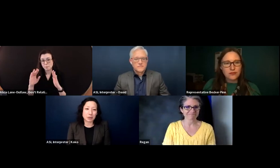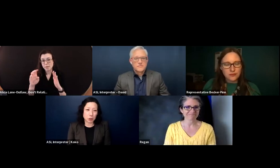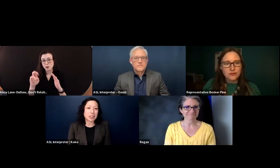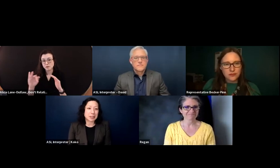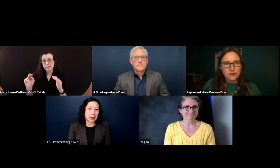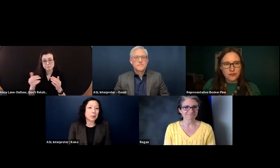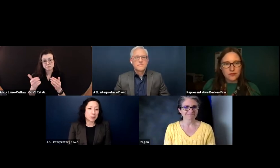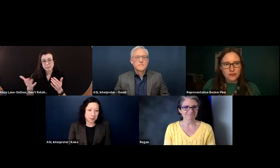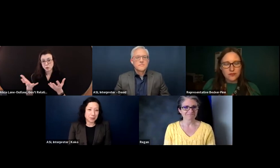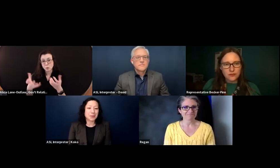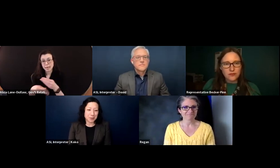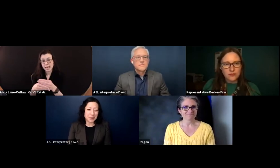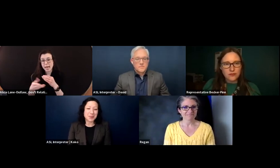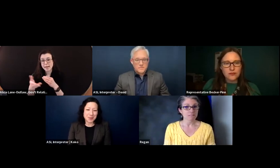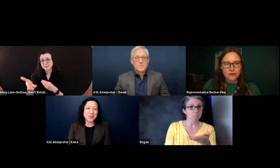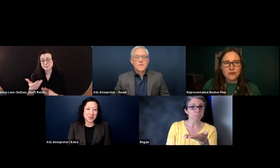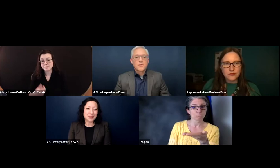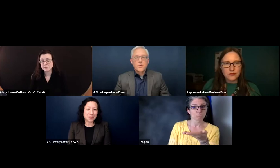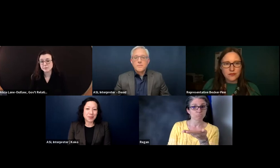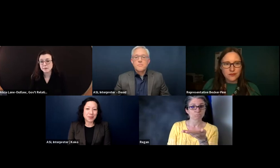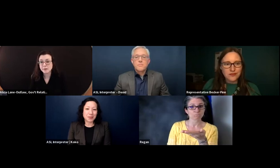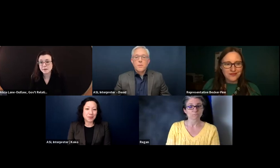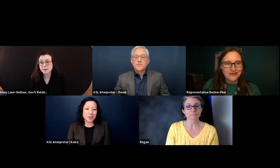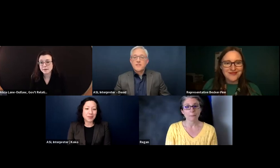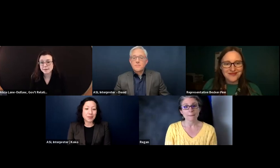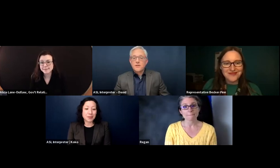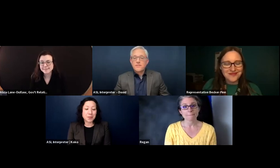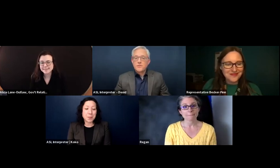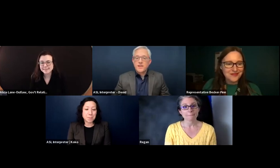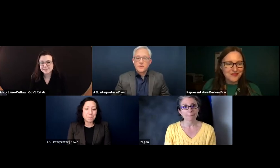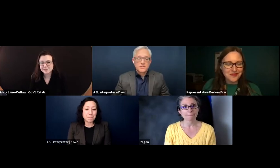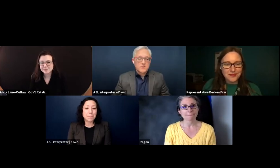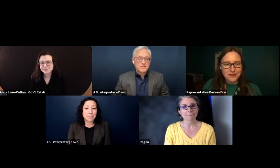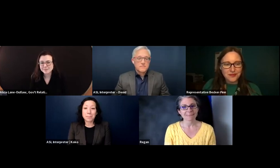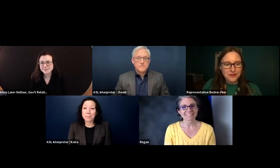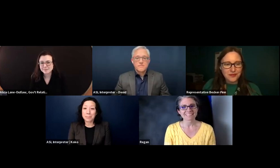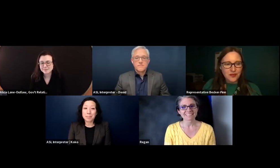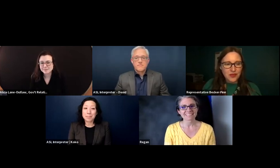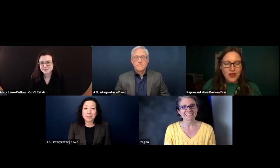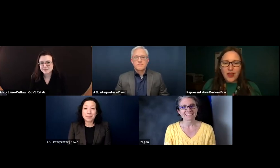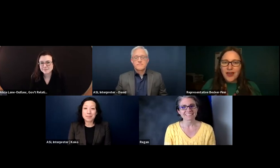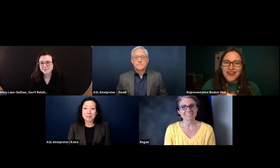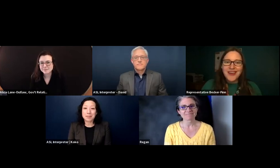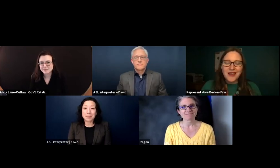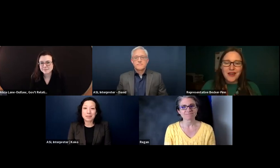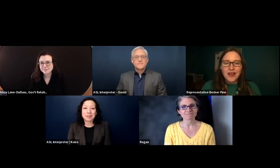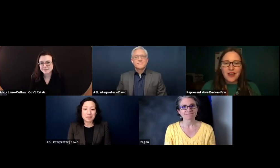evening, was because of Judy. So great. Representative Becker-Finn, would you like to respond? Yeah, and I